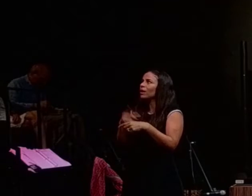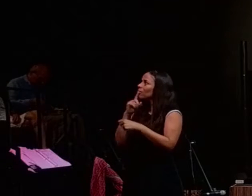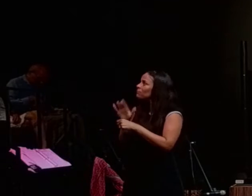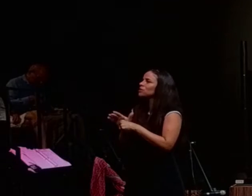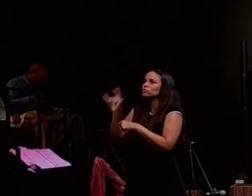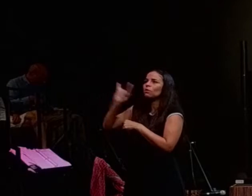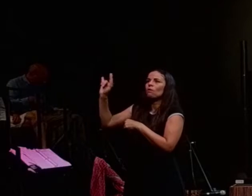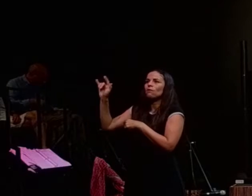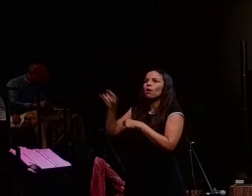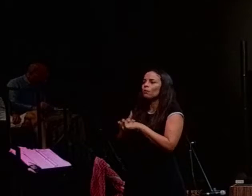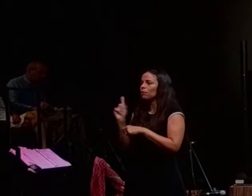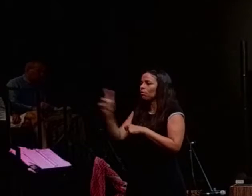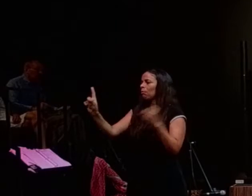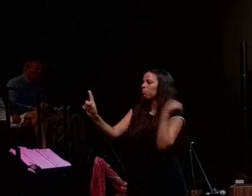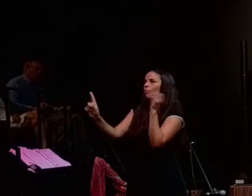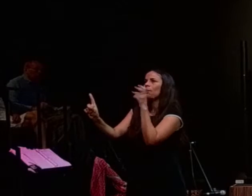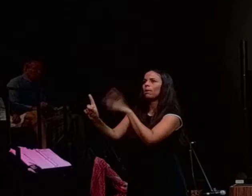for God.